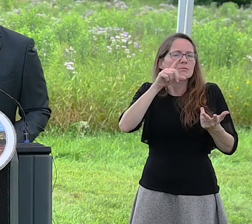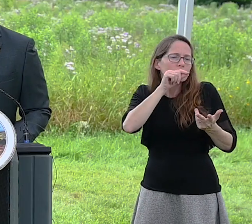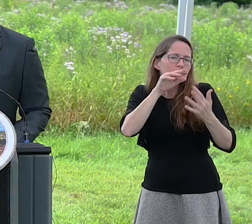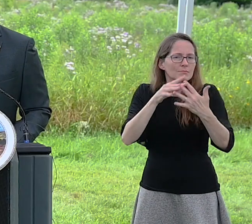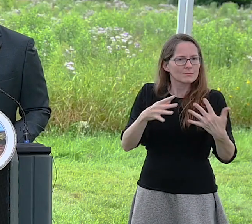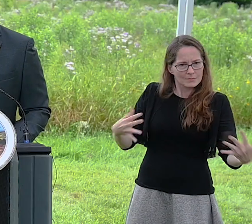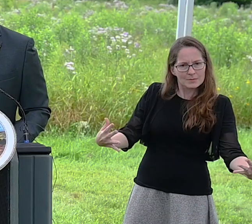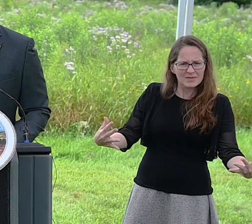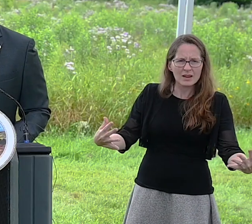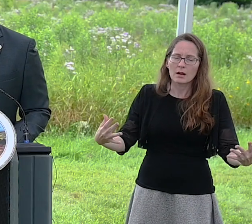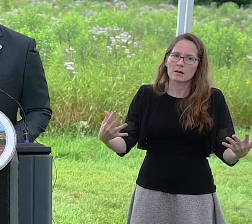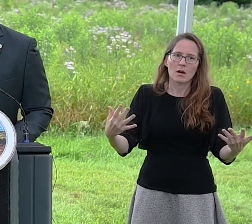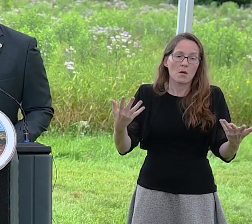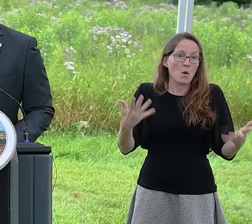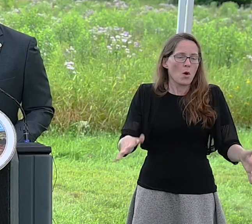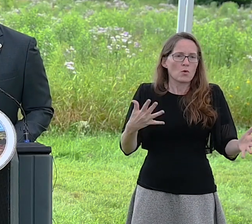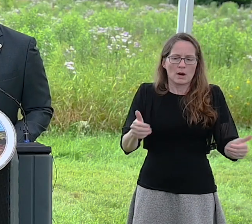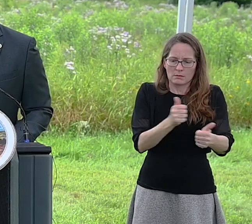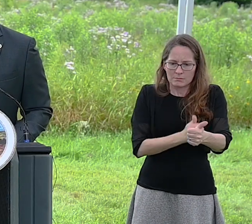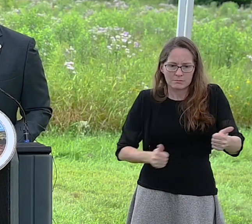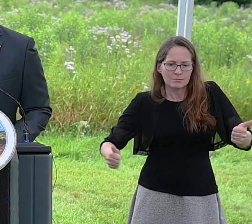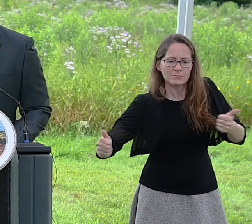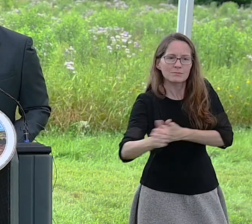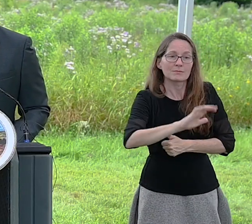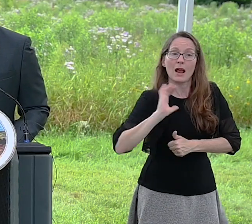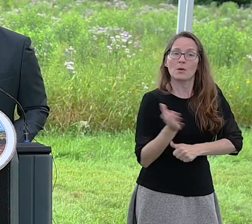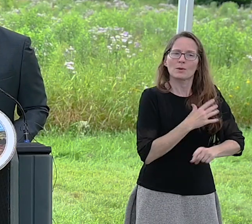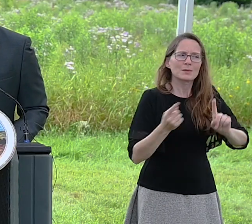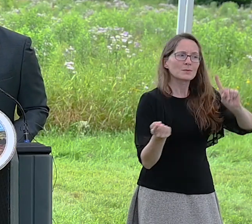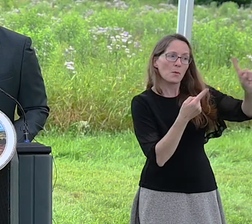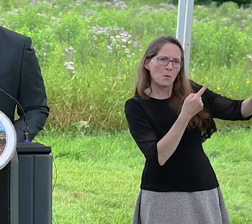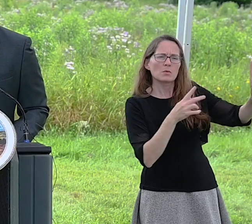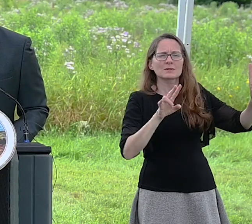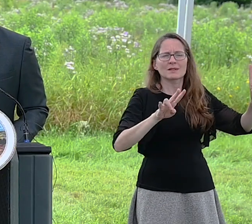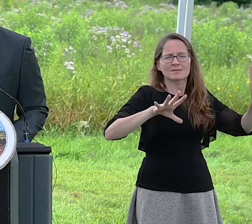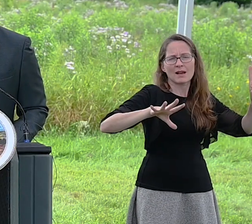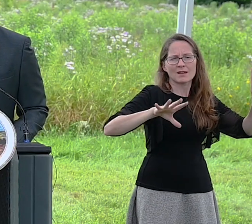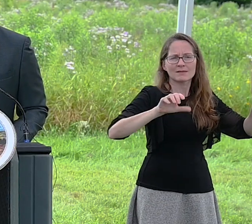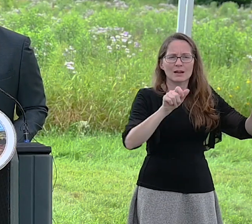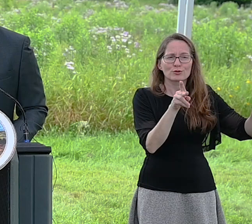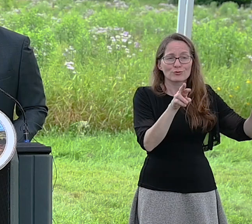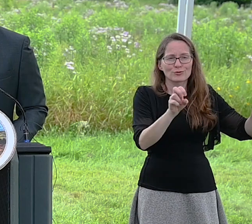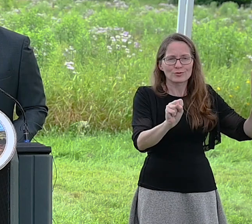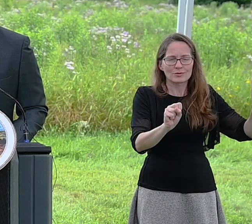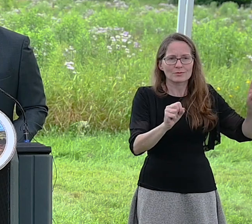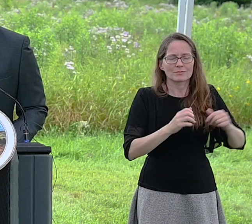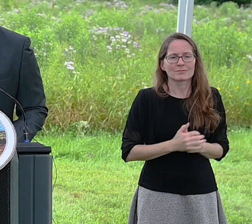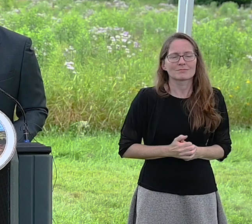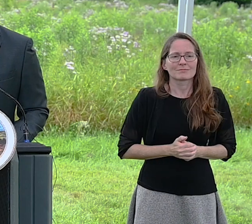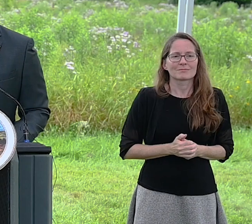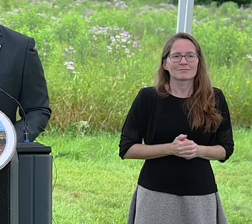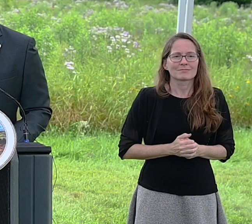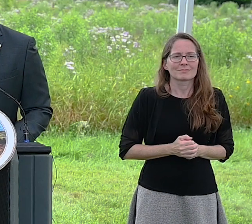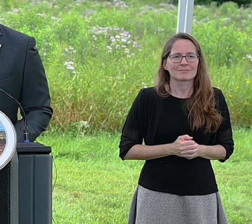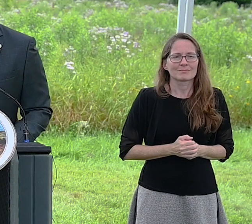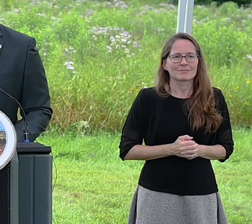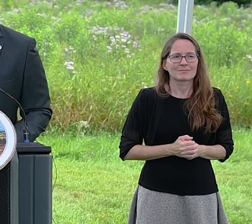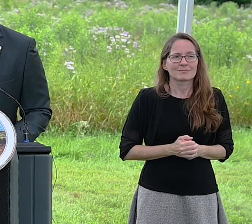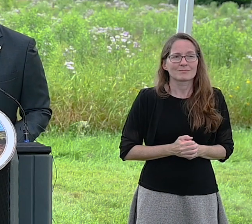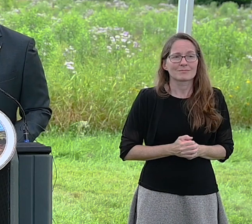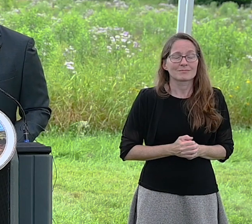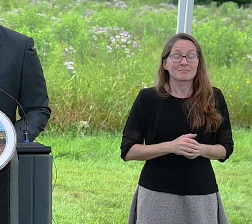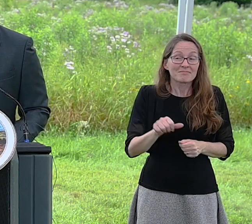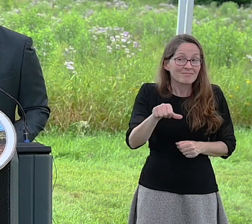far surpassing our original 75-acre goal for 2025. Furthermore, we're